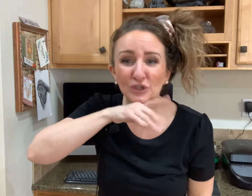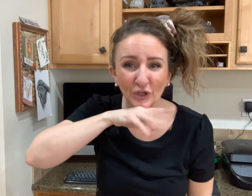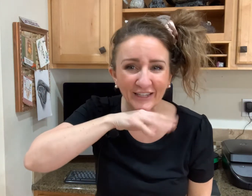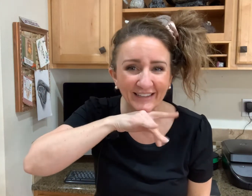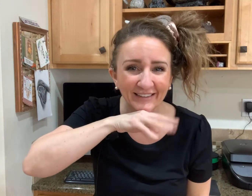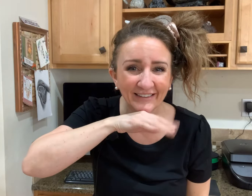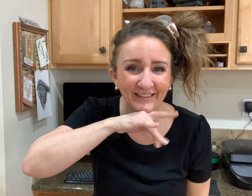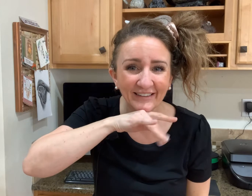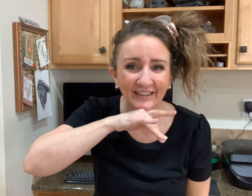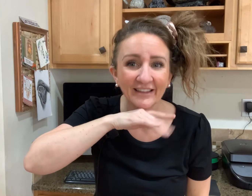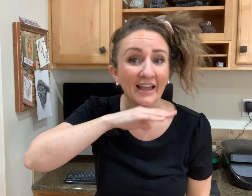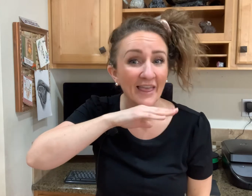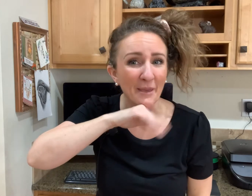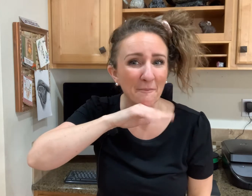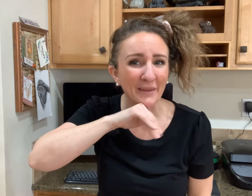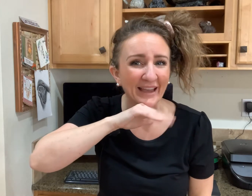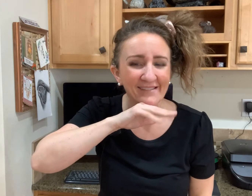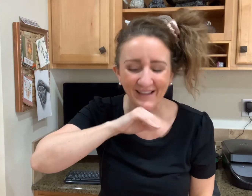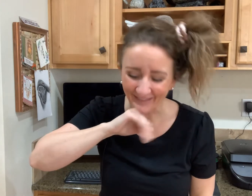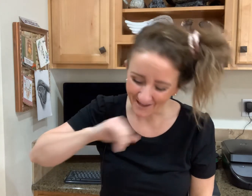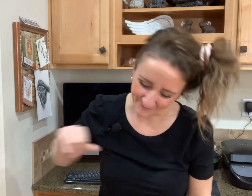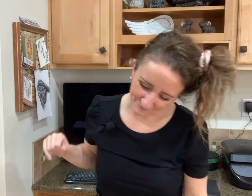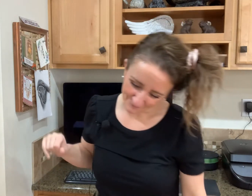dirty and then pig is like that.